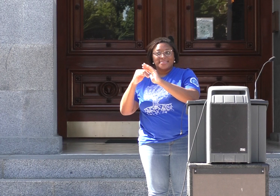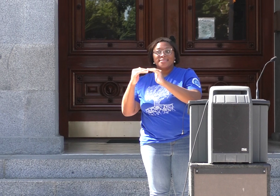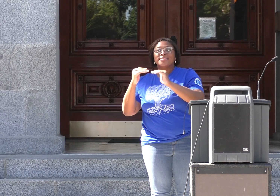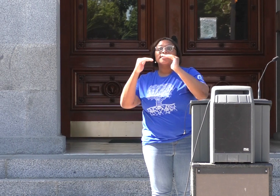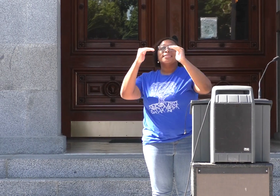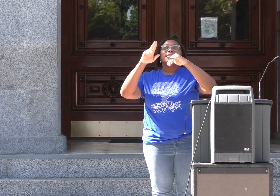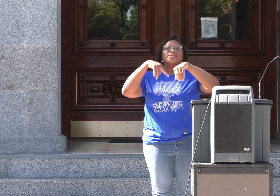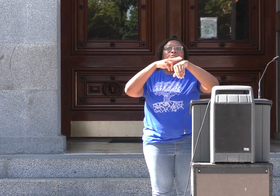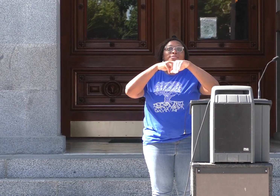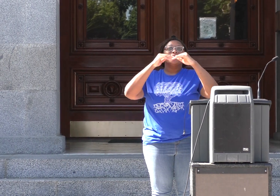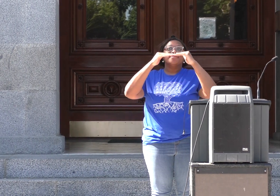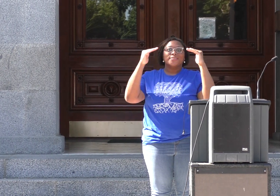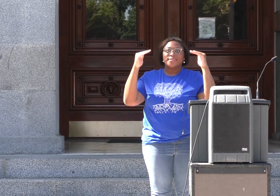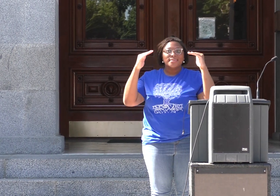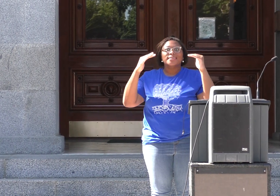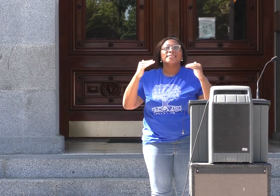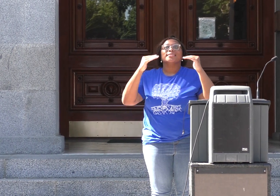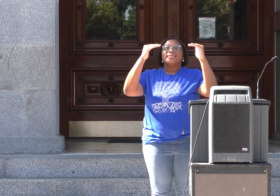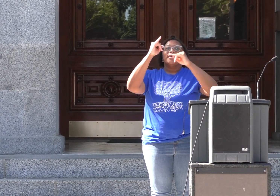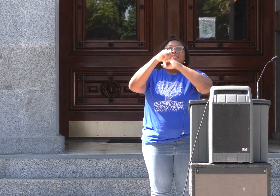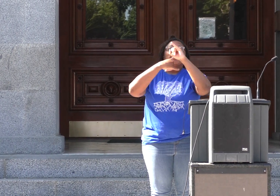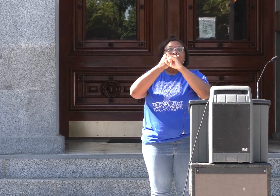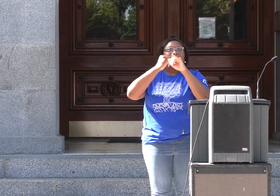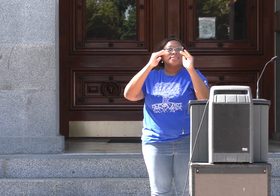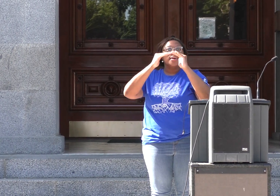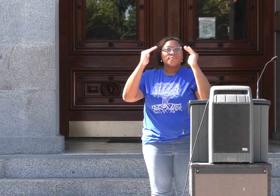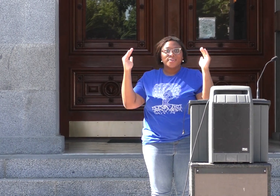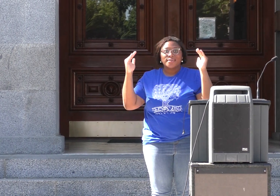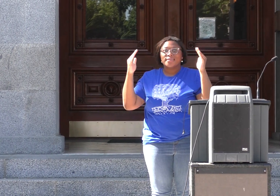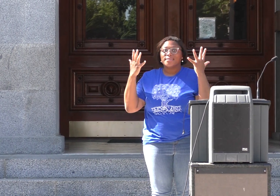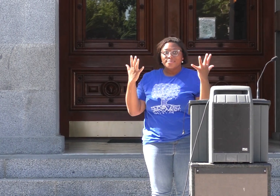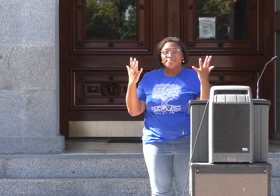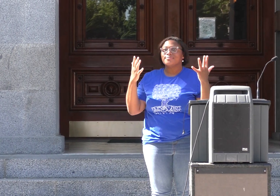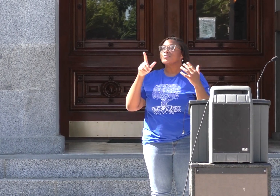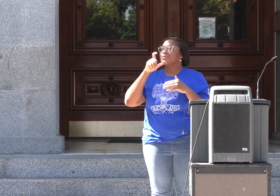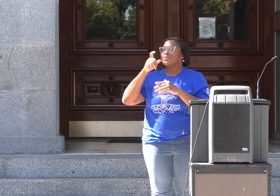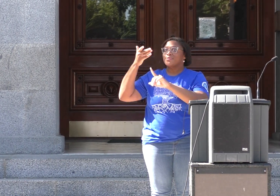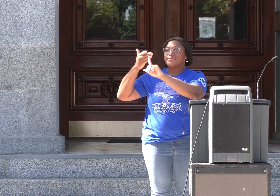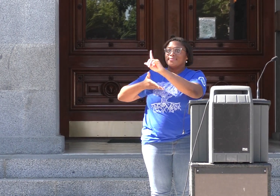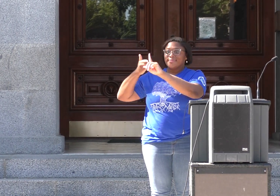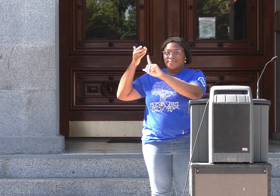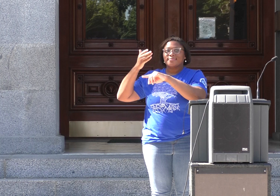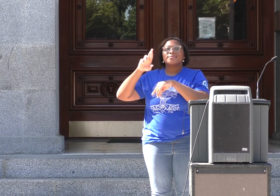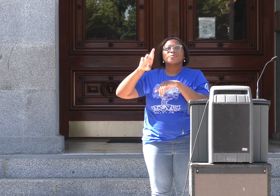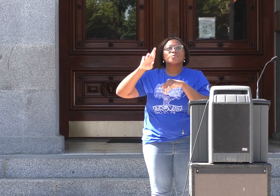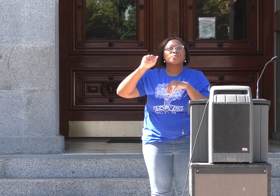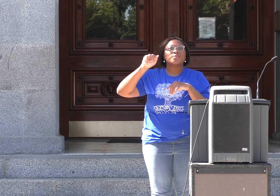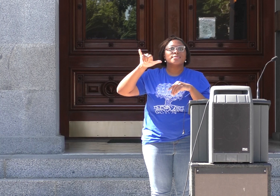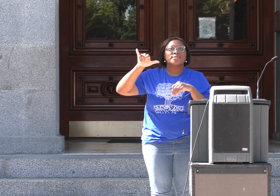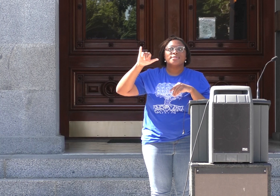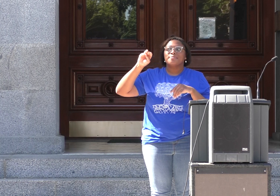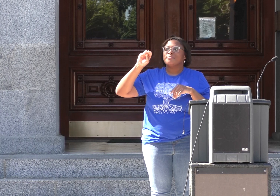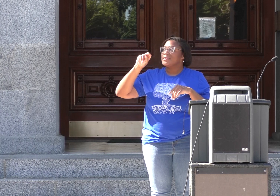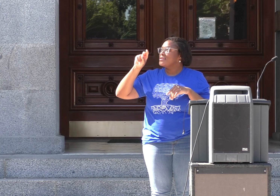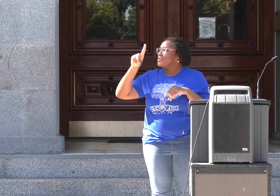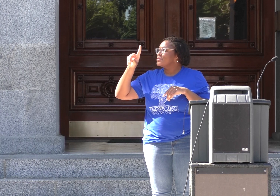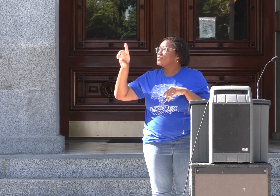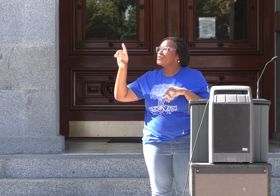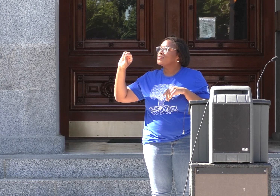So we've heard from the California Association of the Deaf. We've heard from the National Association for the Deaf. But now